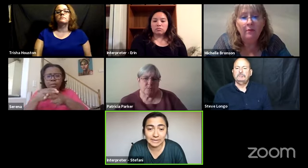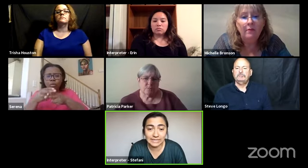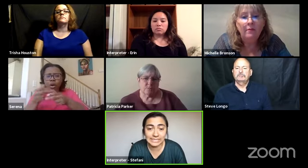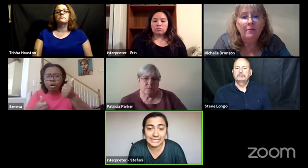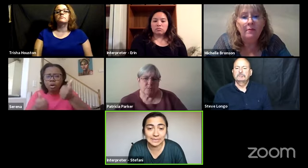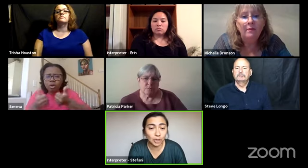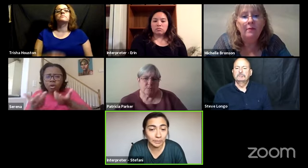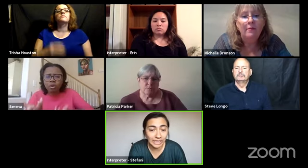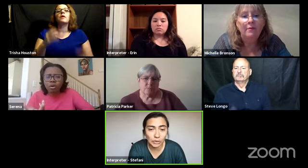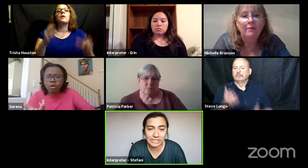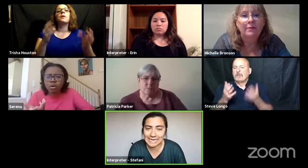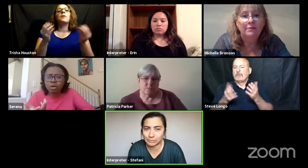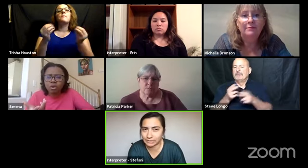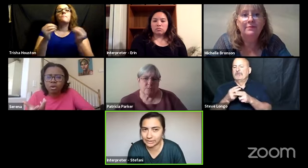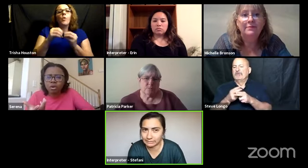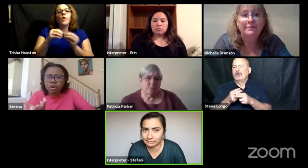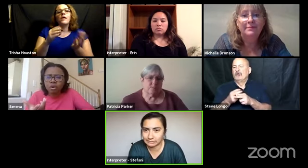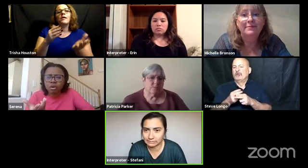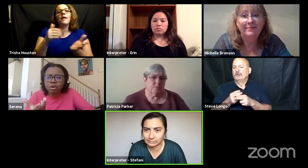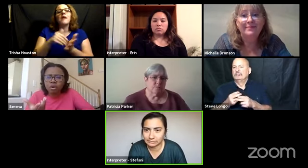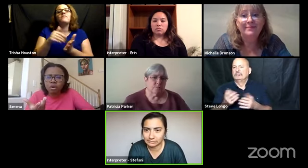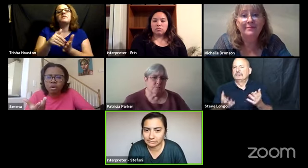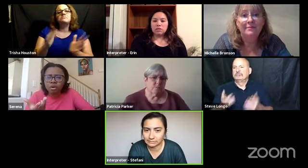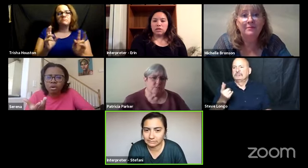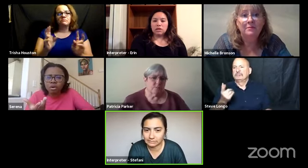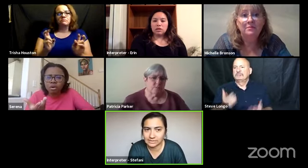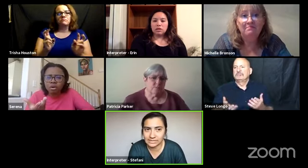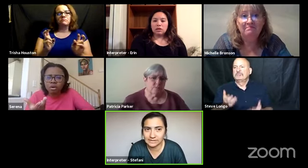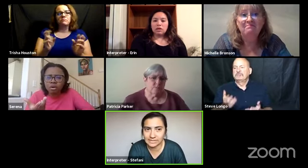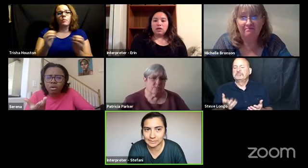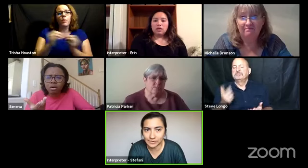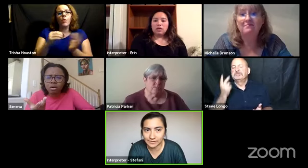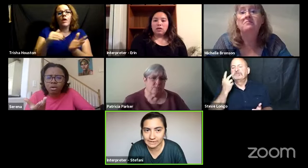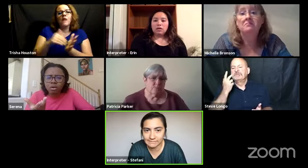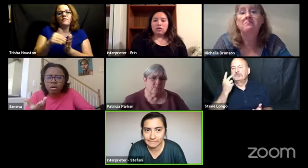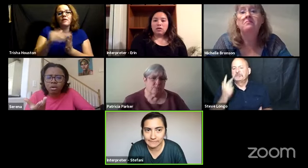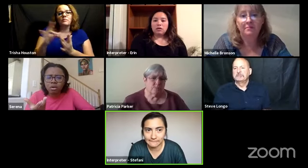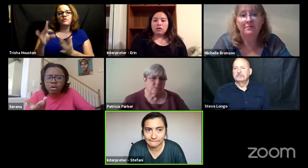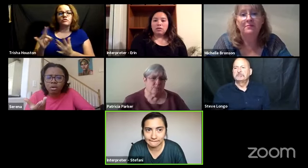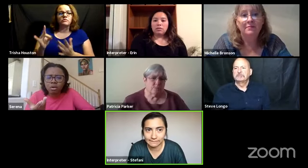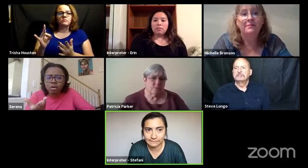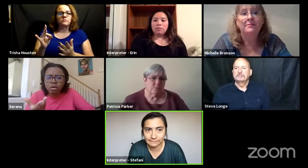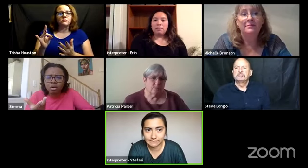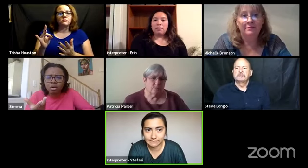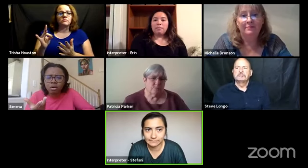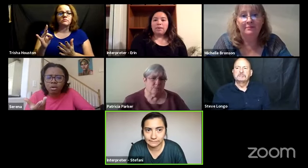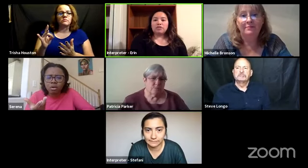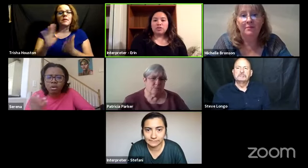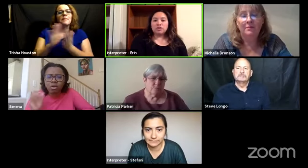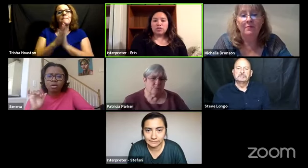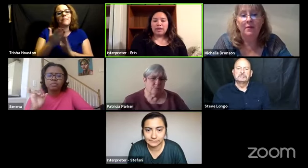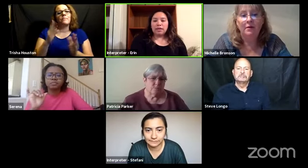mean it's going to be permanent or temporary? Steve saying temporary. But Trisha's also adding a